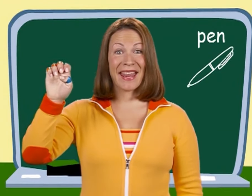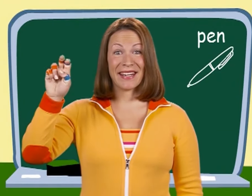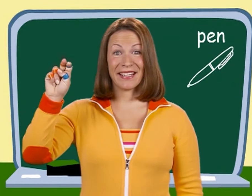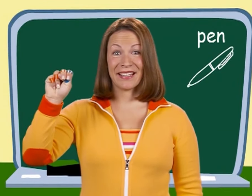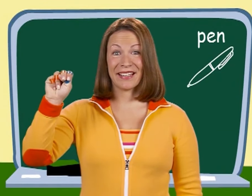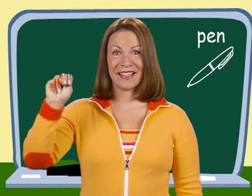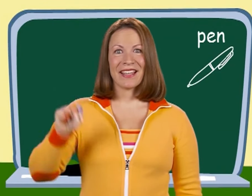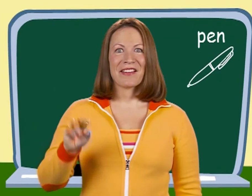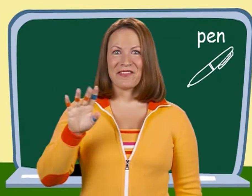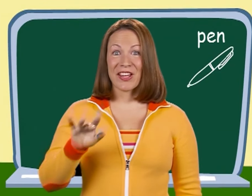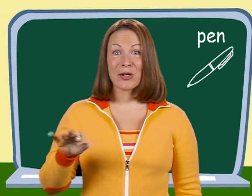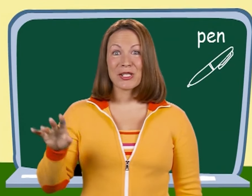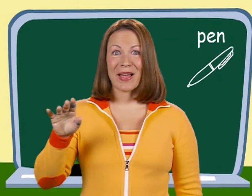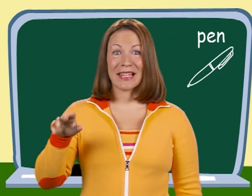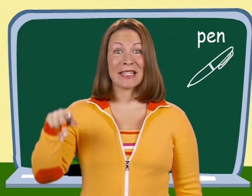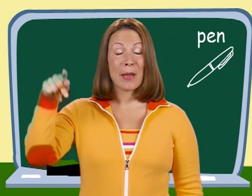Pen. Fingerspell it.